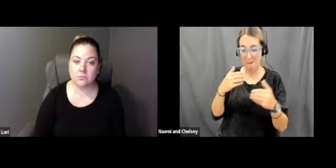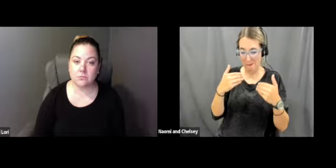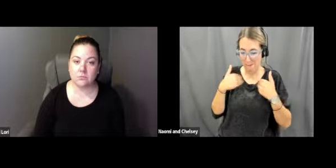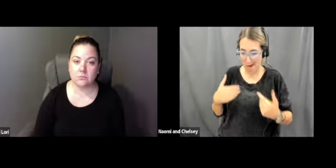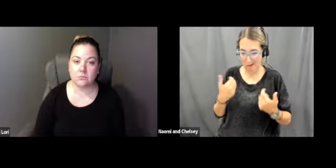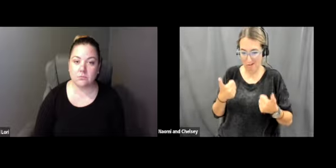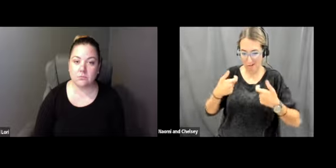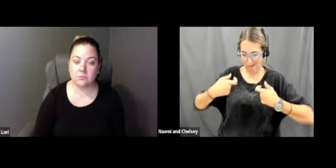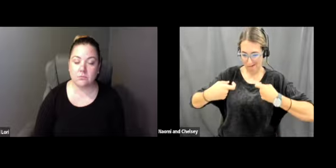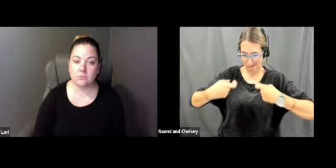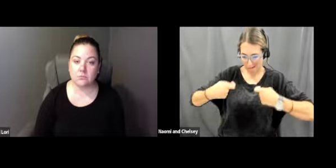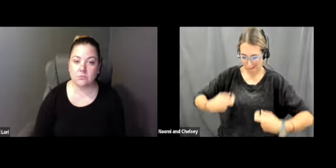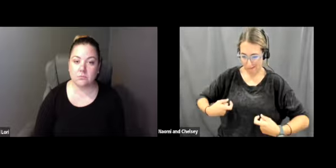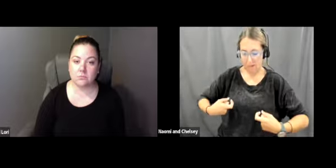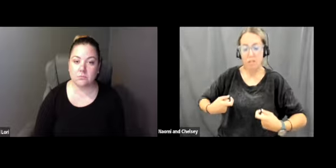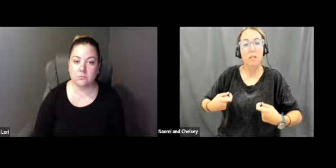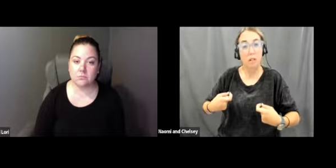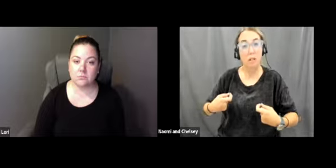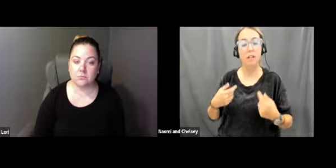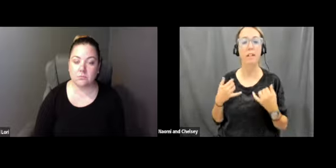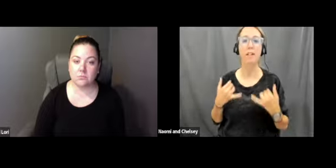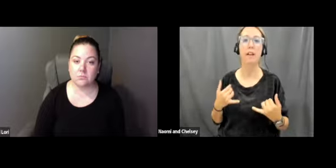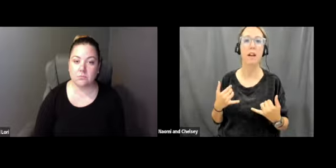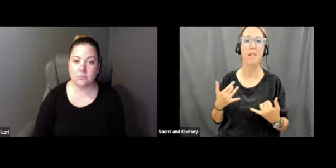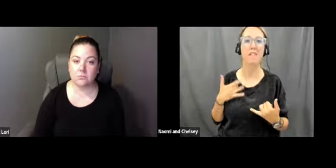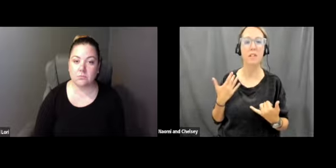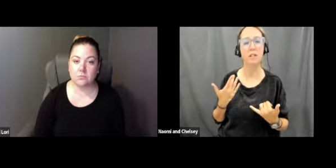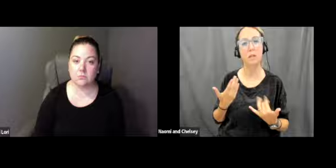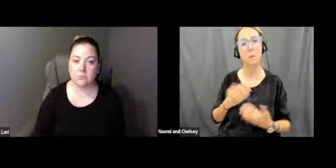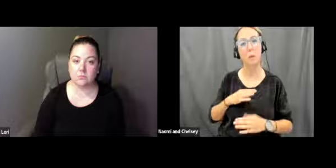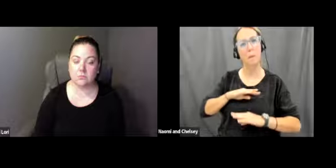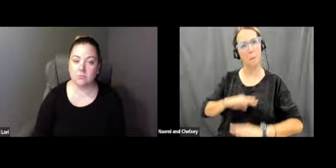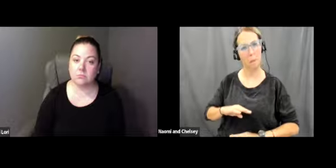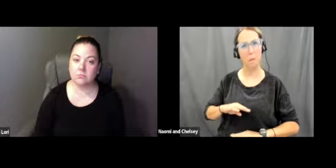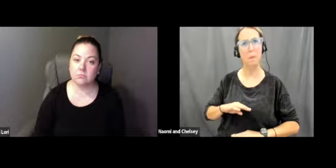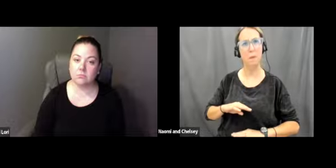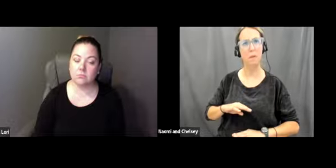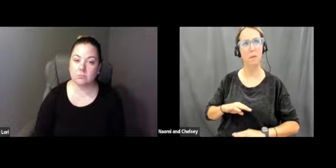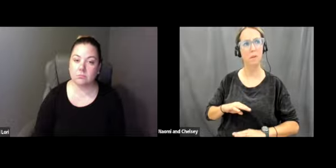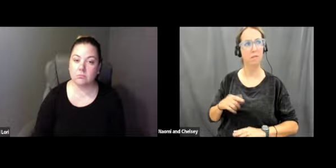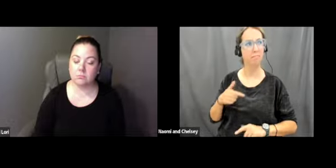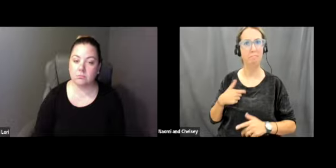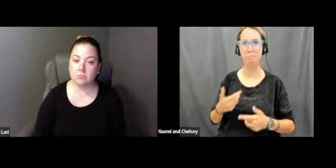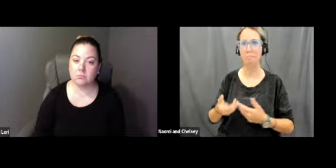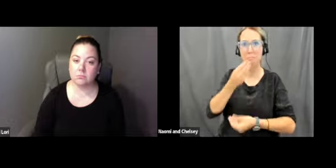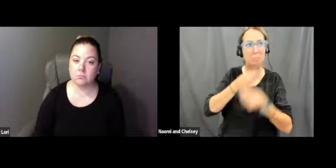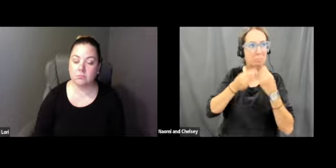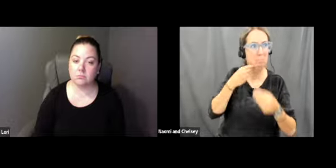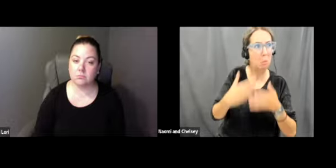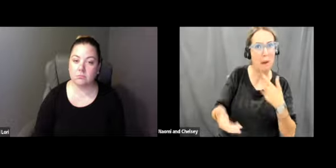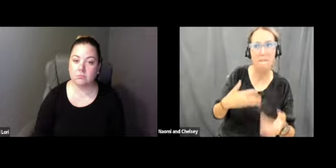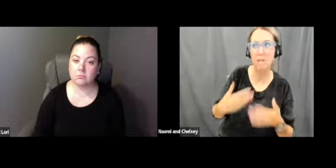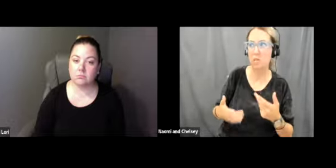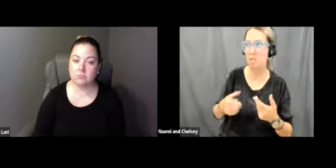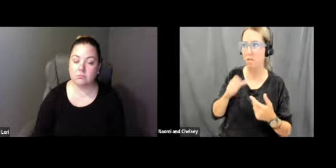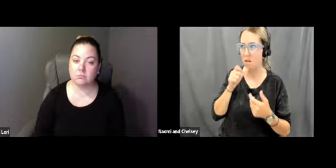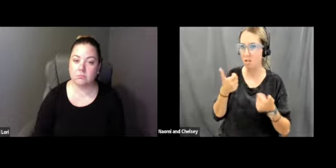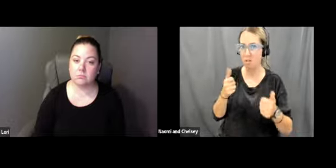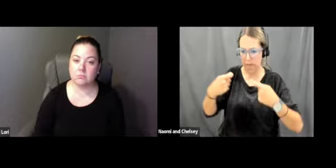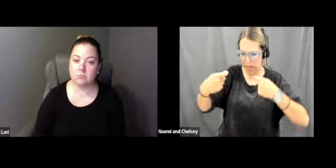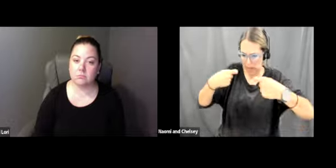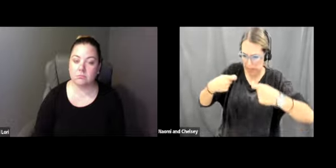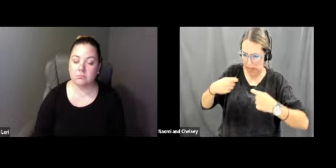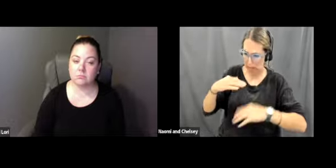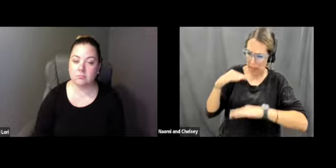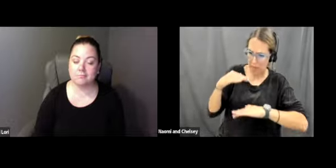I'm to the point in my life where I'm okay with just kind of doing my thing and not letting those things control me. And I feel so